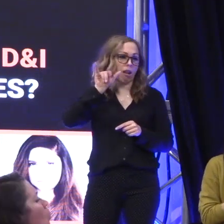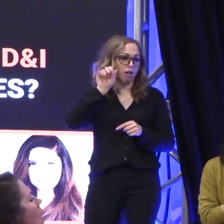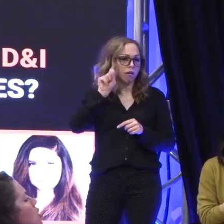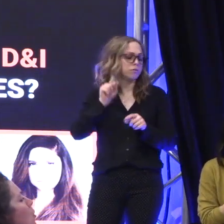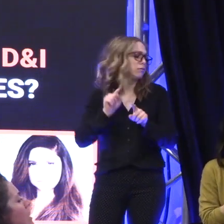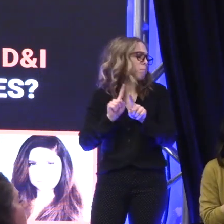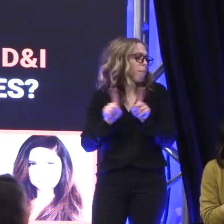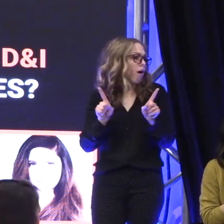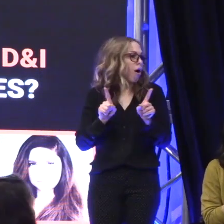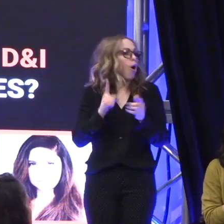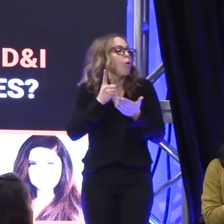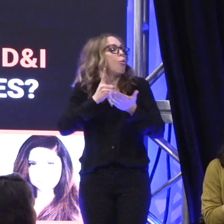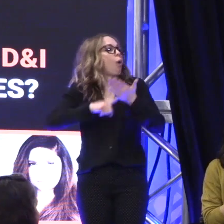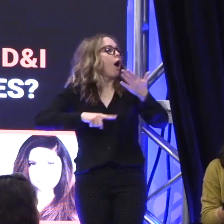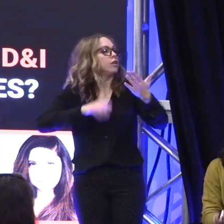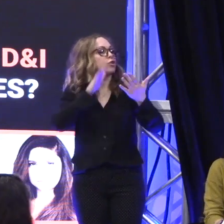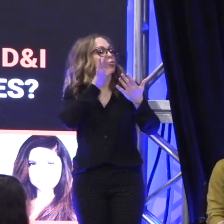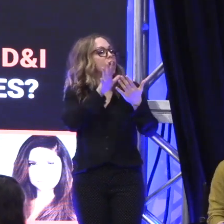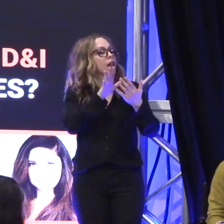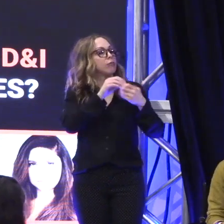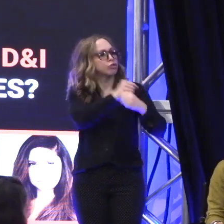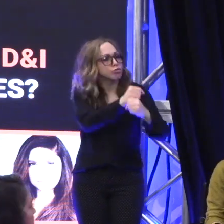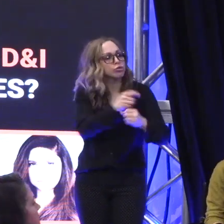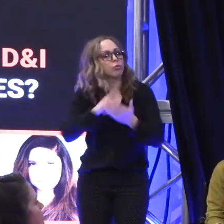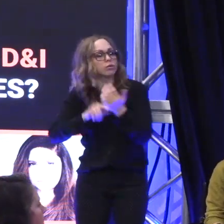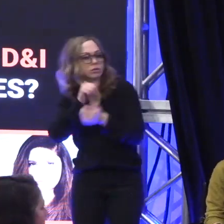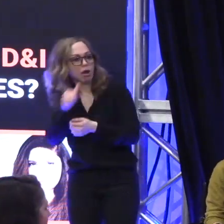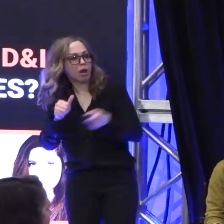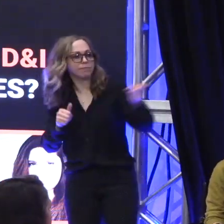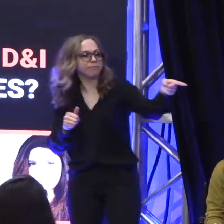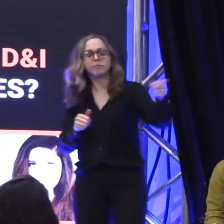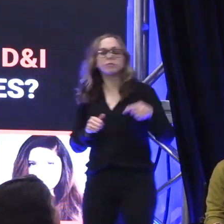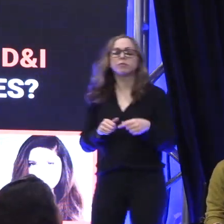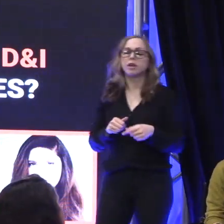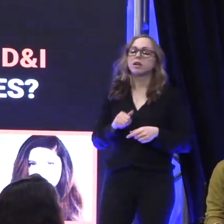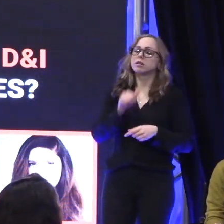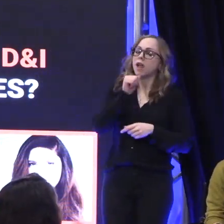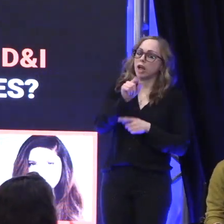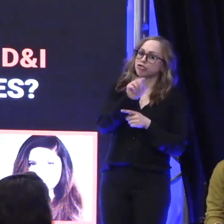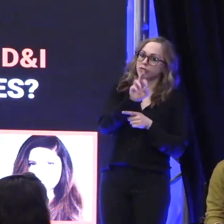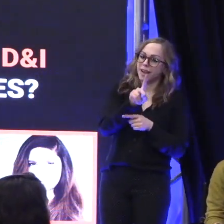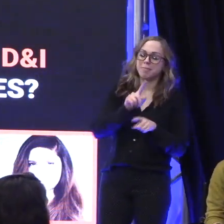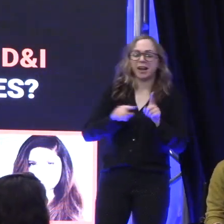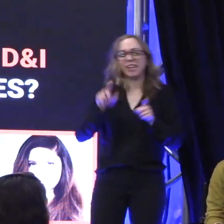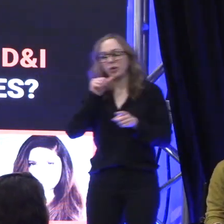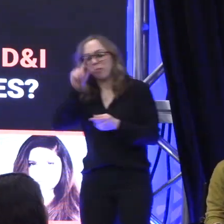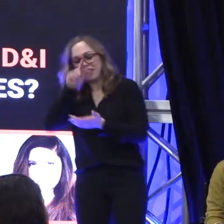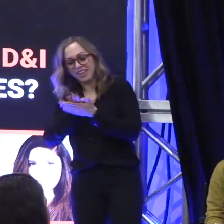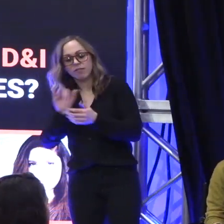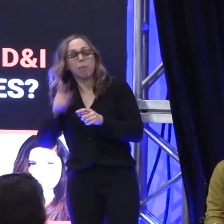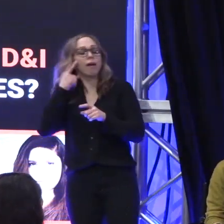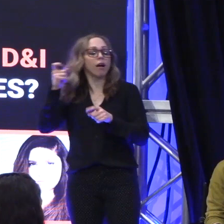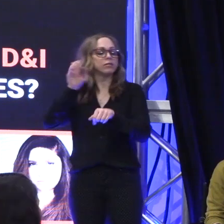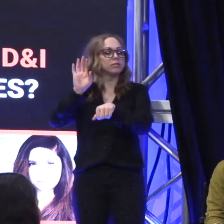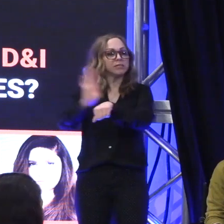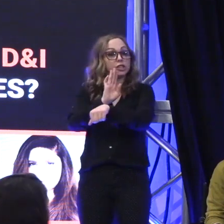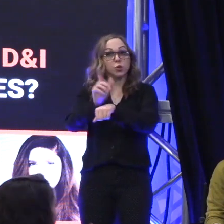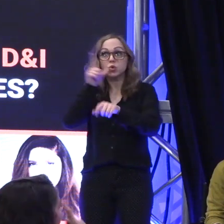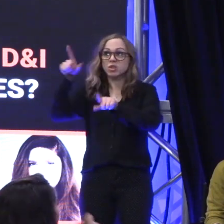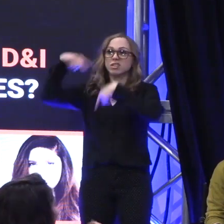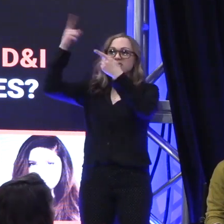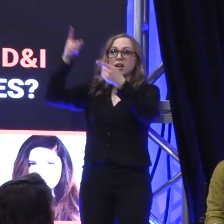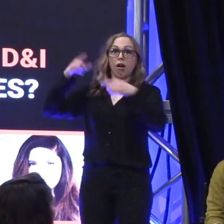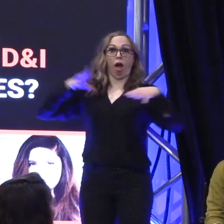are getting produced or not produced? I believe that it is not a trend, but I don't believe that it is not a trend because the corporations that historically have